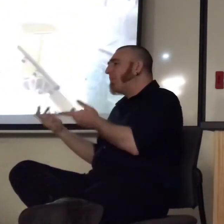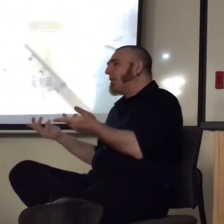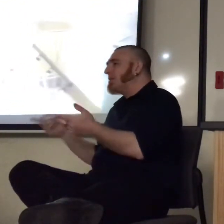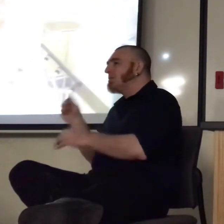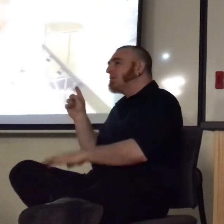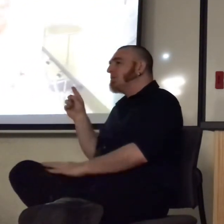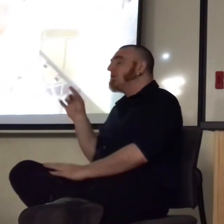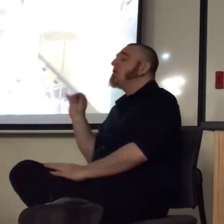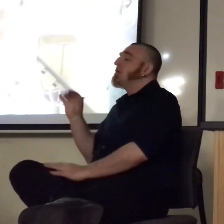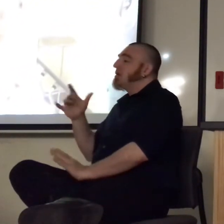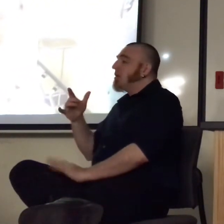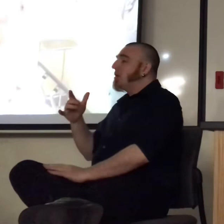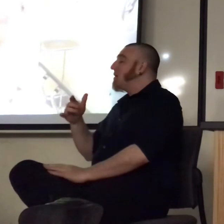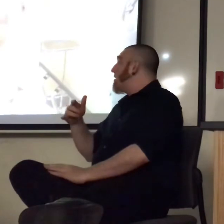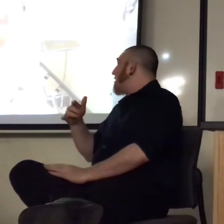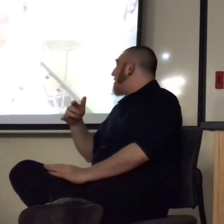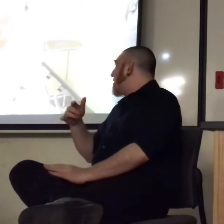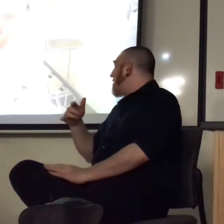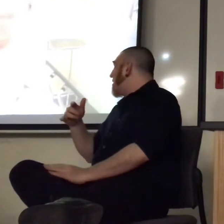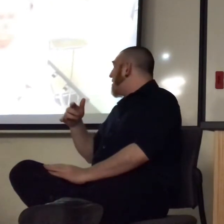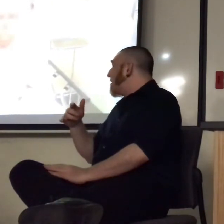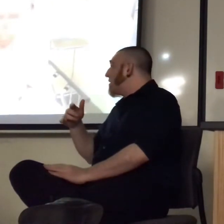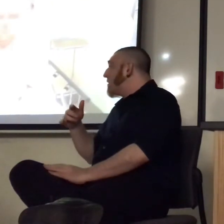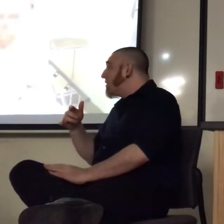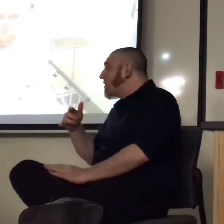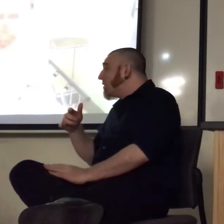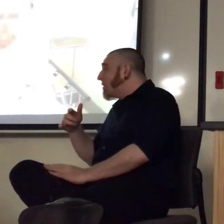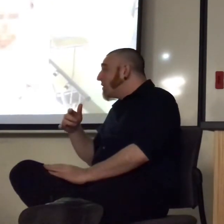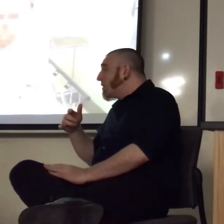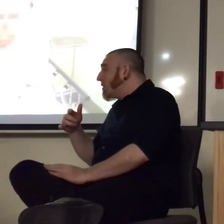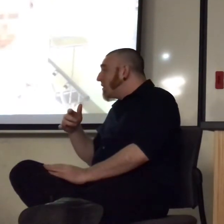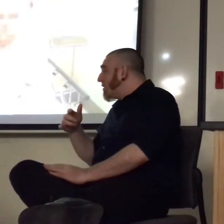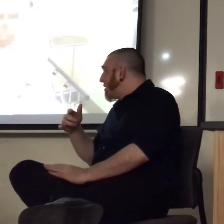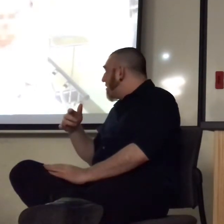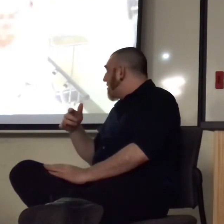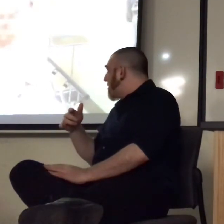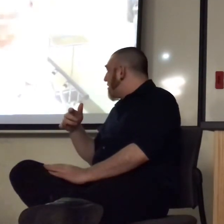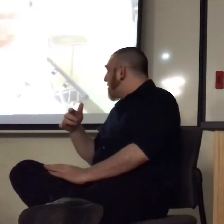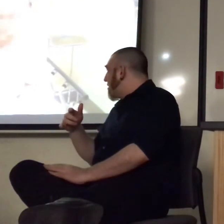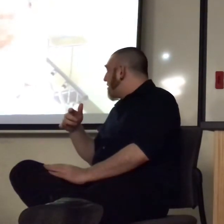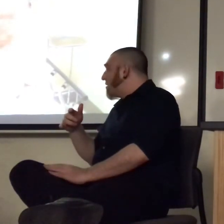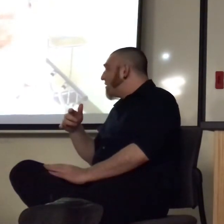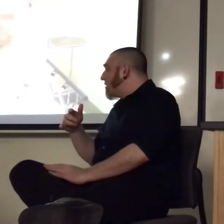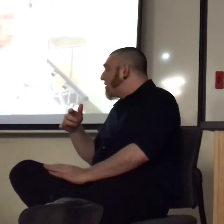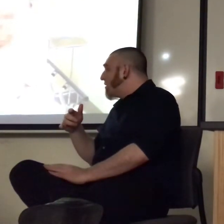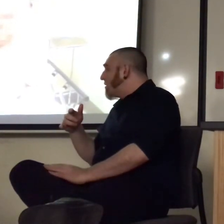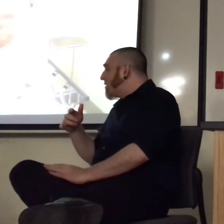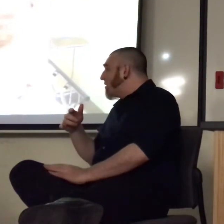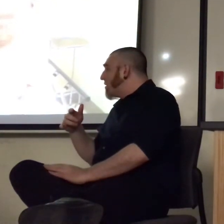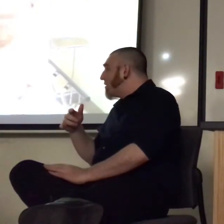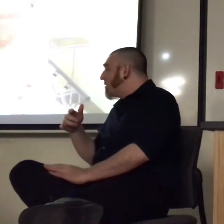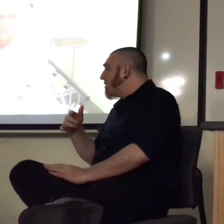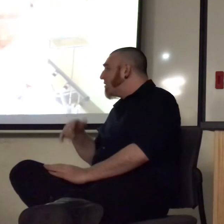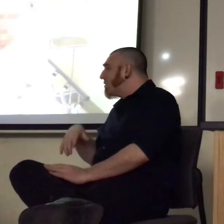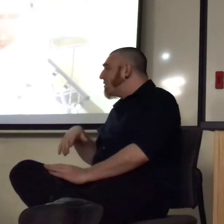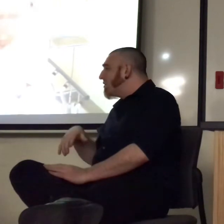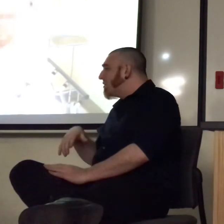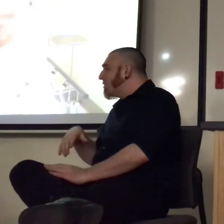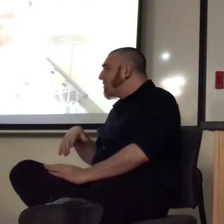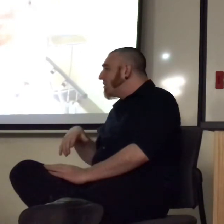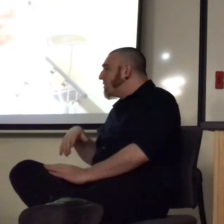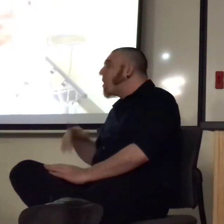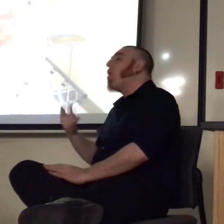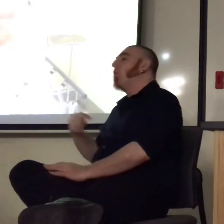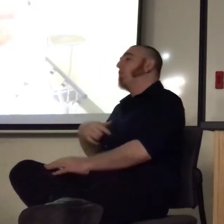you? I had cold drinks and fell asleep watching TV, sitting up on the sofa. Don't really